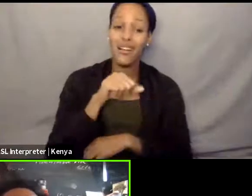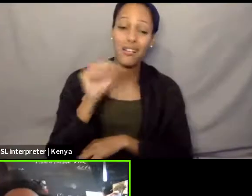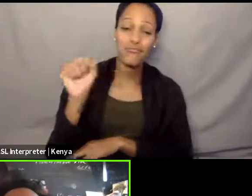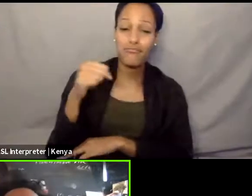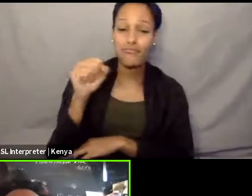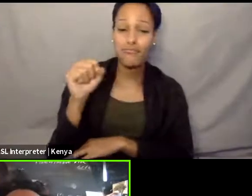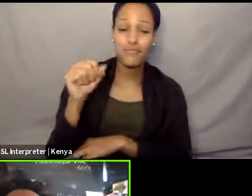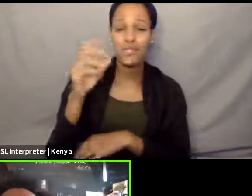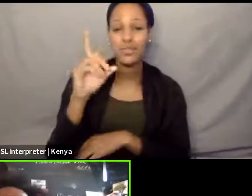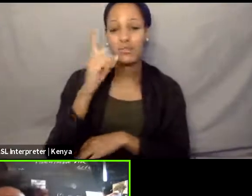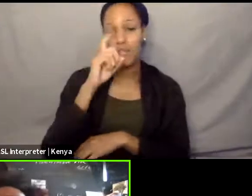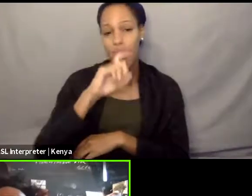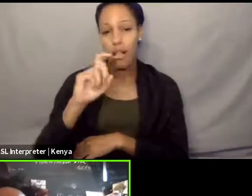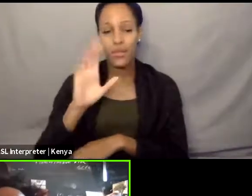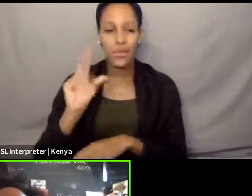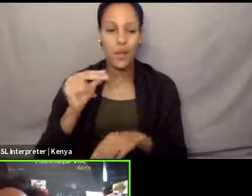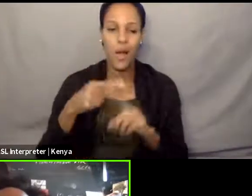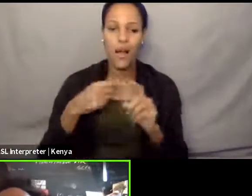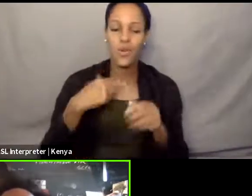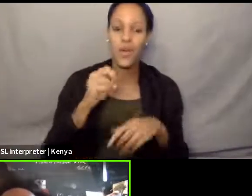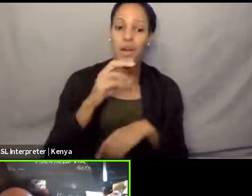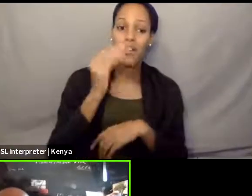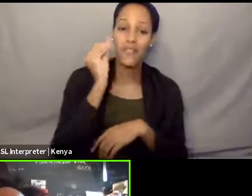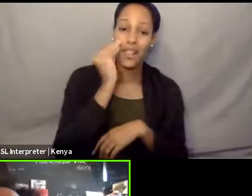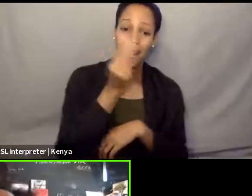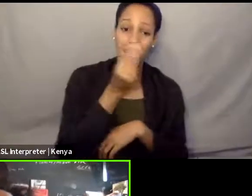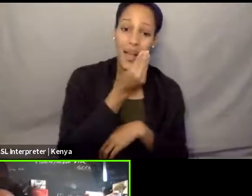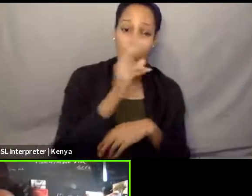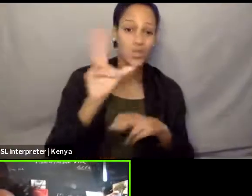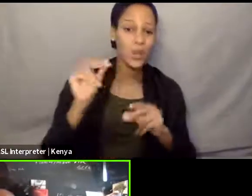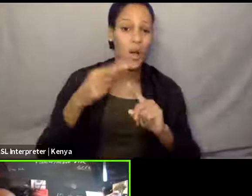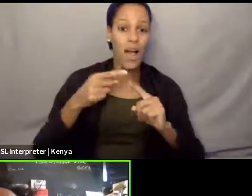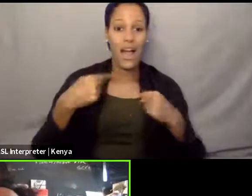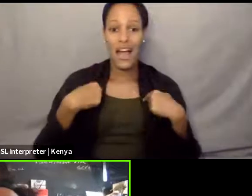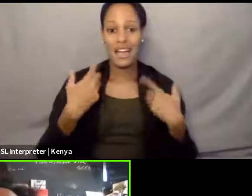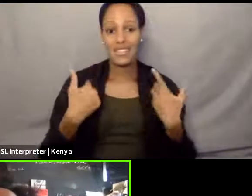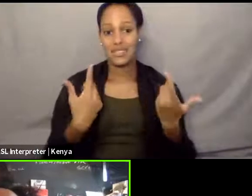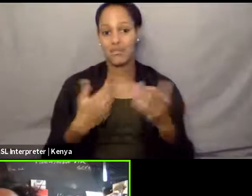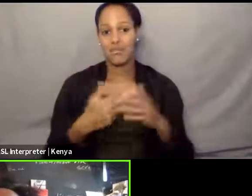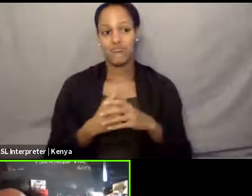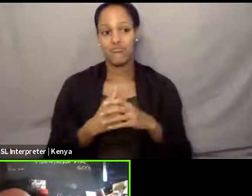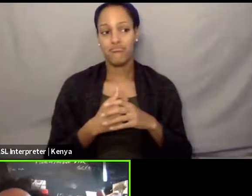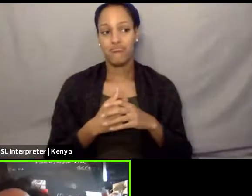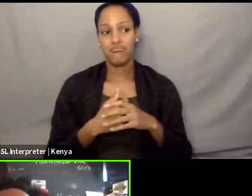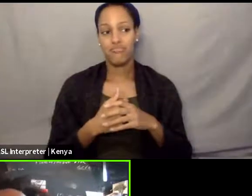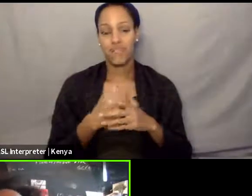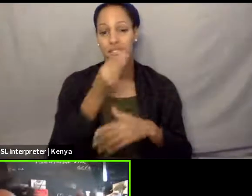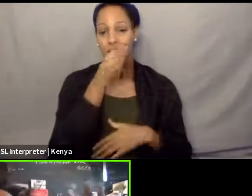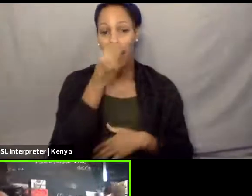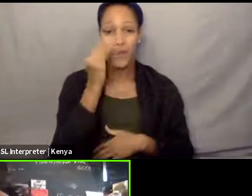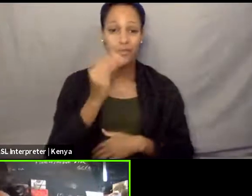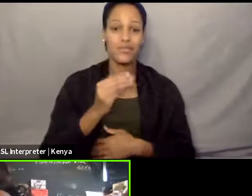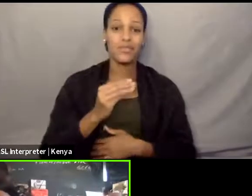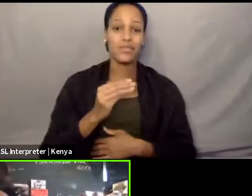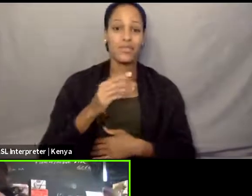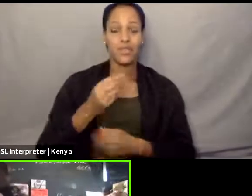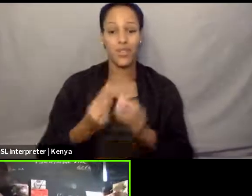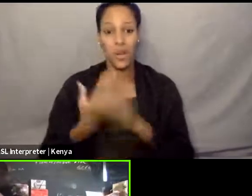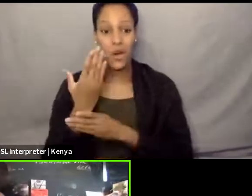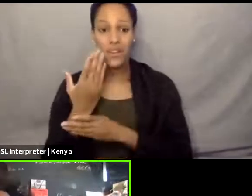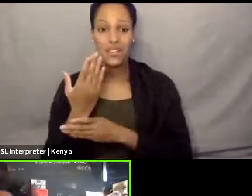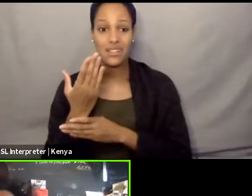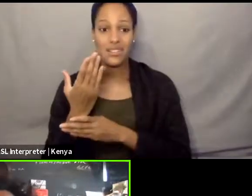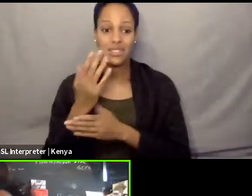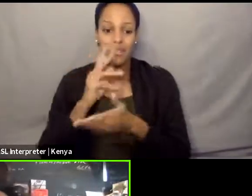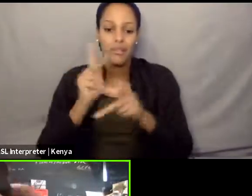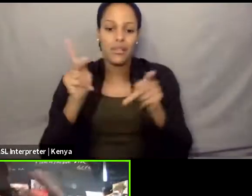really love, you know, flowers. I'm really like, flowers, a garden is a place where we get to